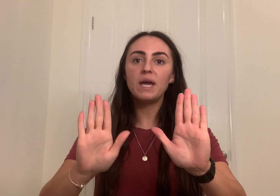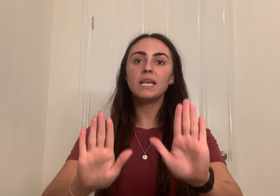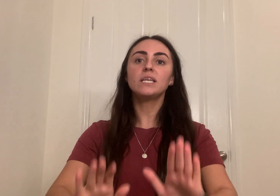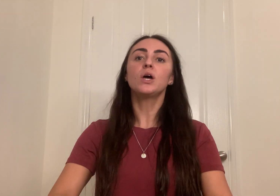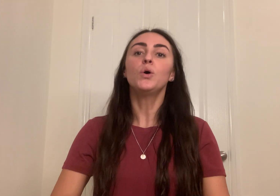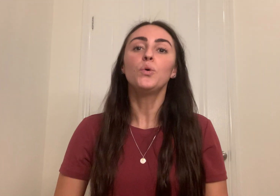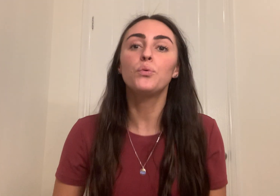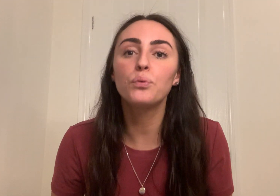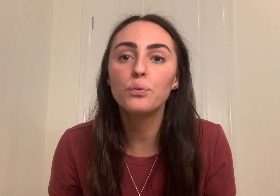wind.